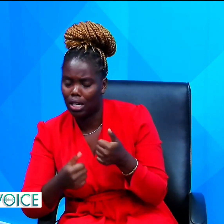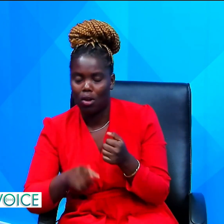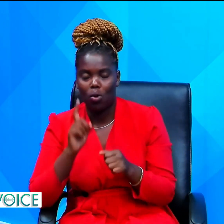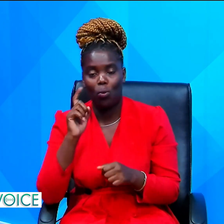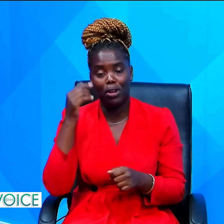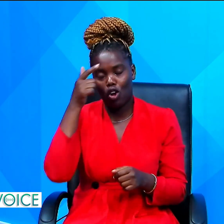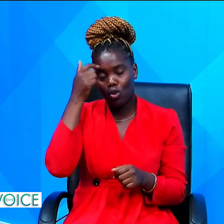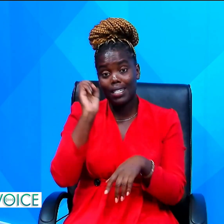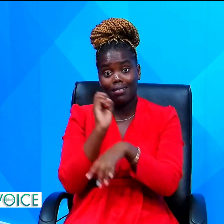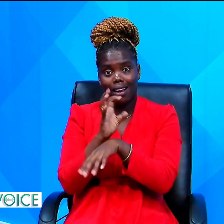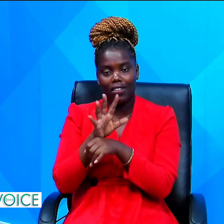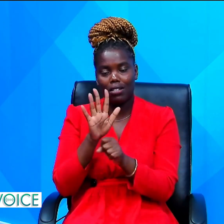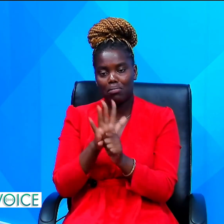what you're eating.